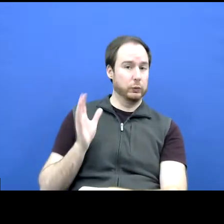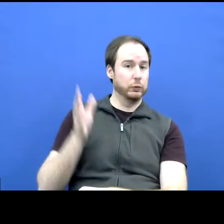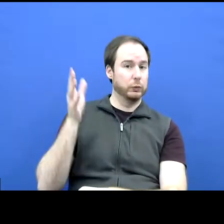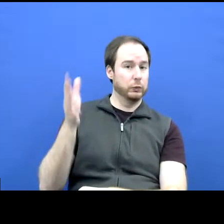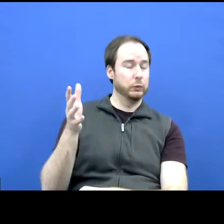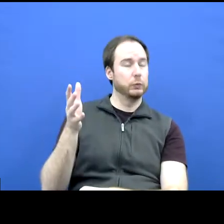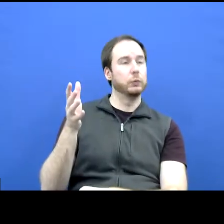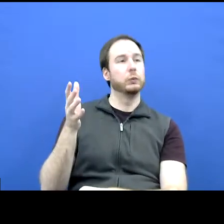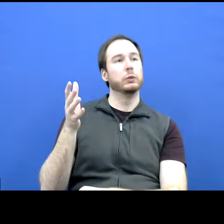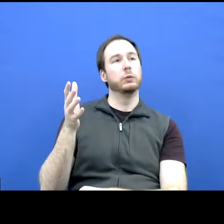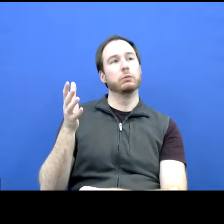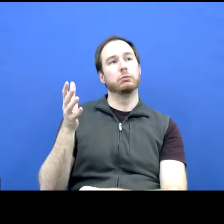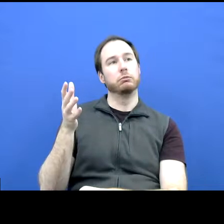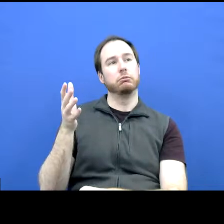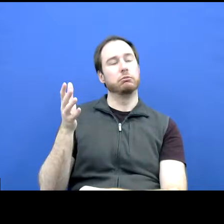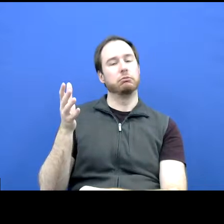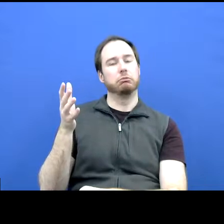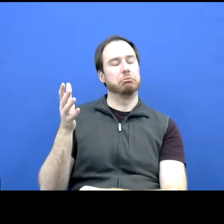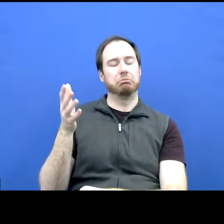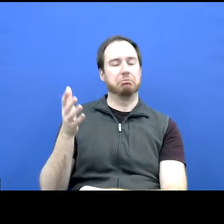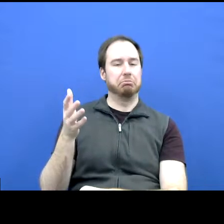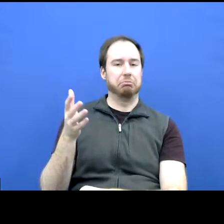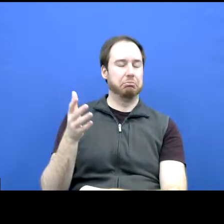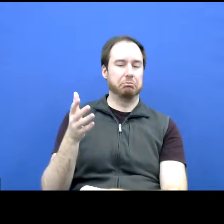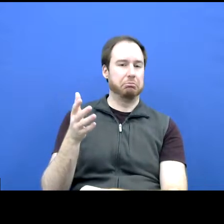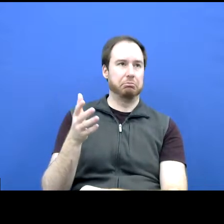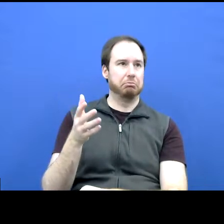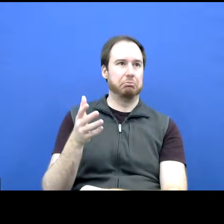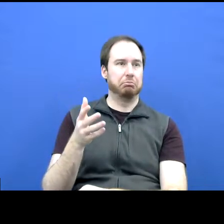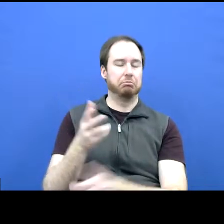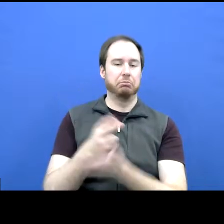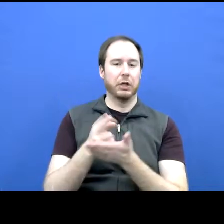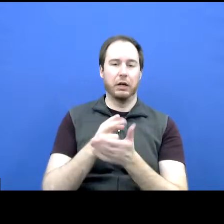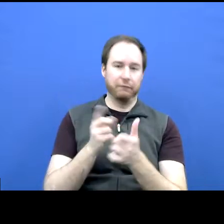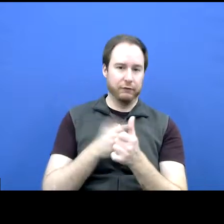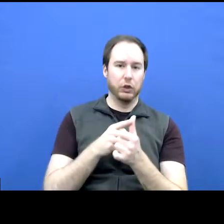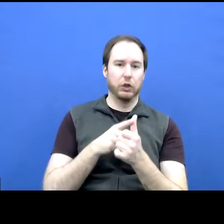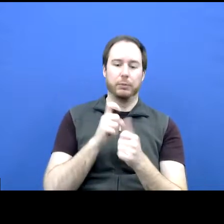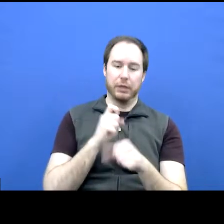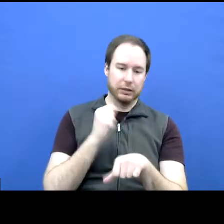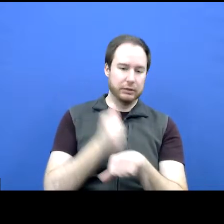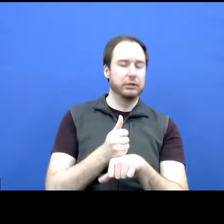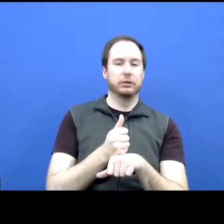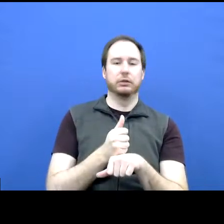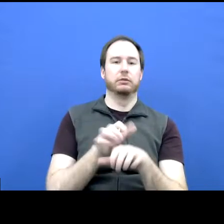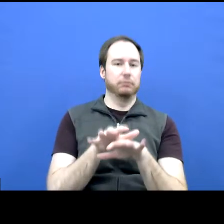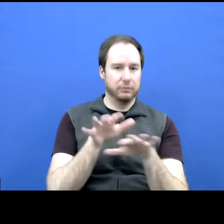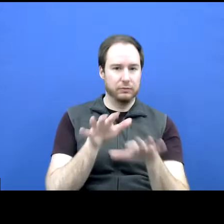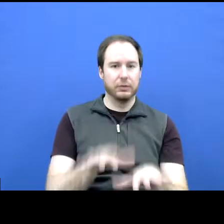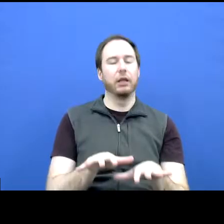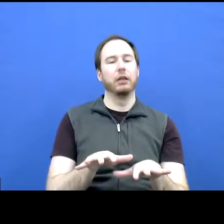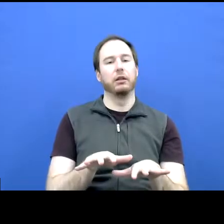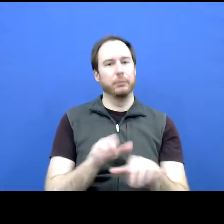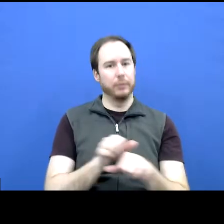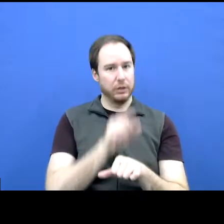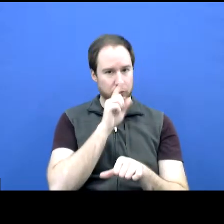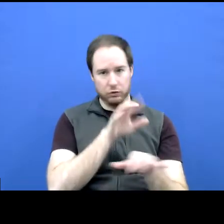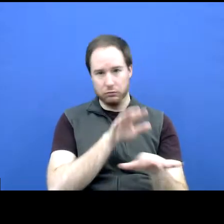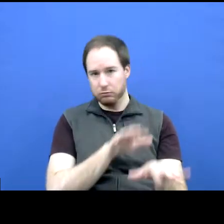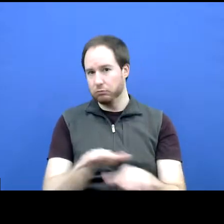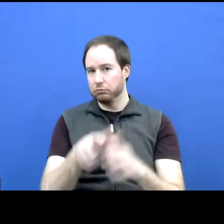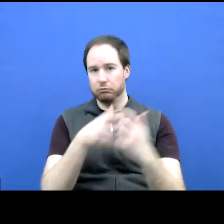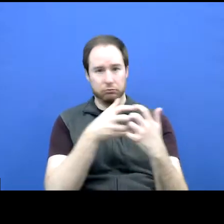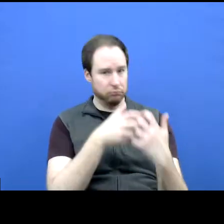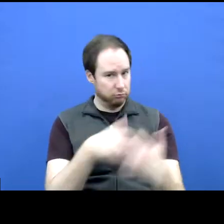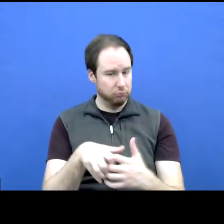point. But quite honestly, we need to get in, get settled, make sure all the kinks are